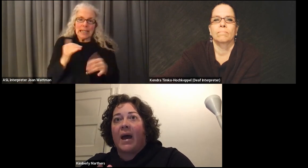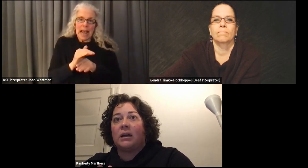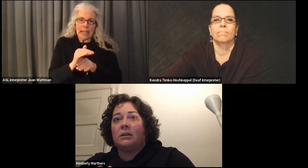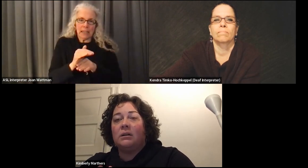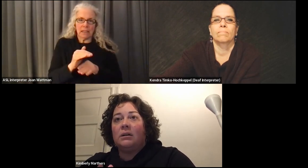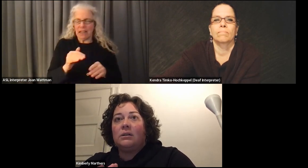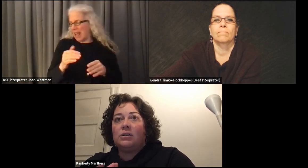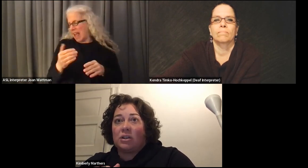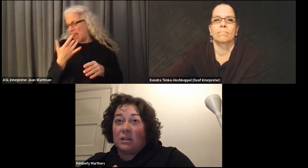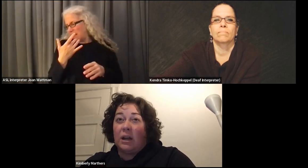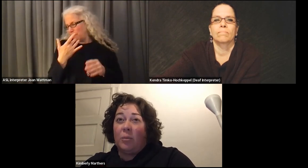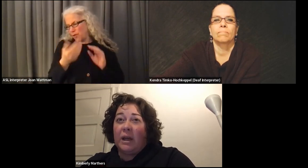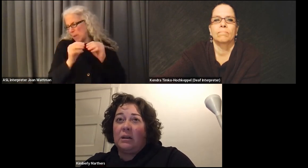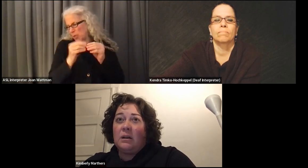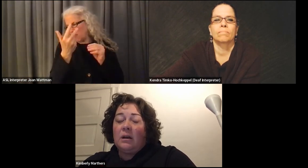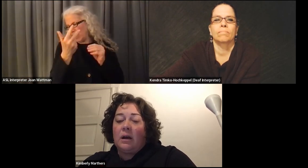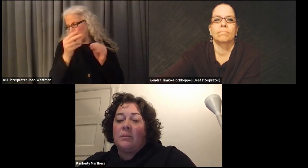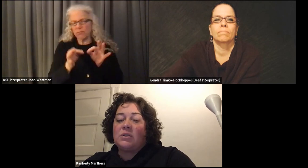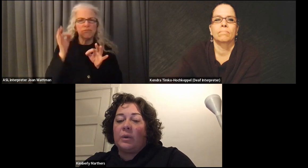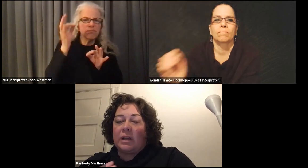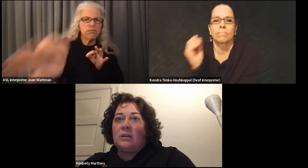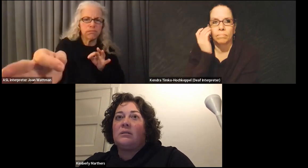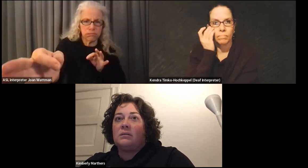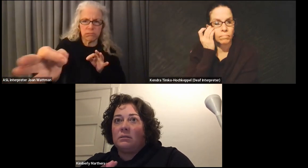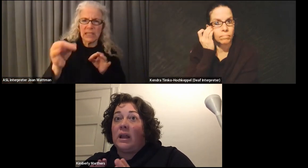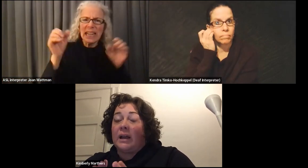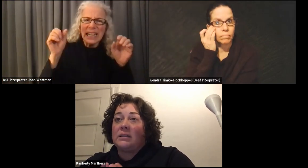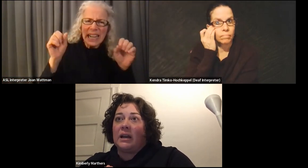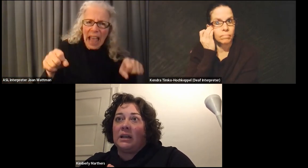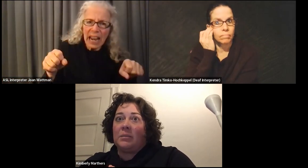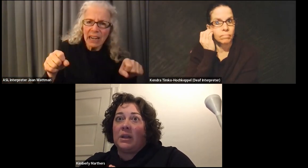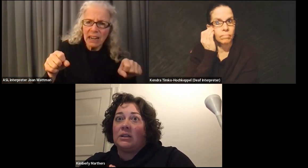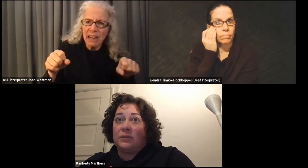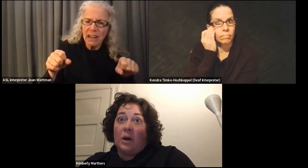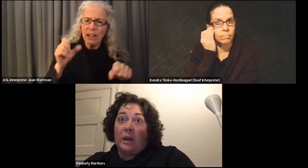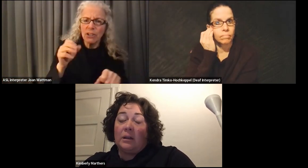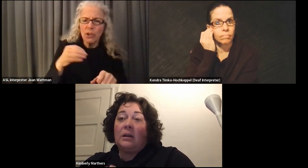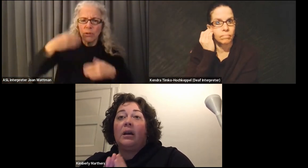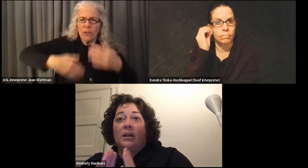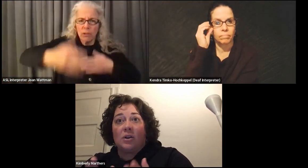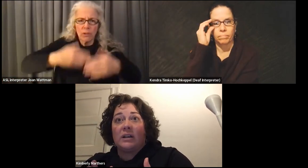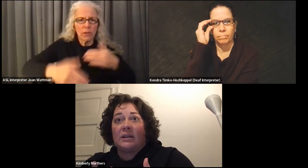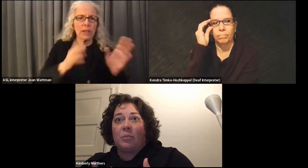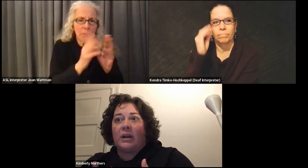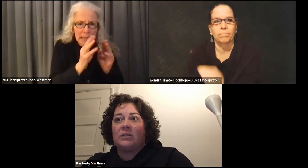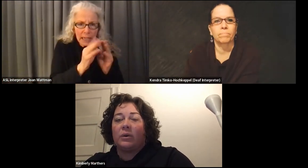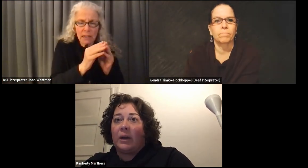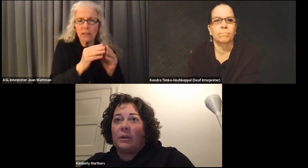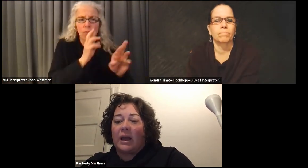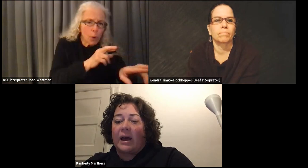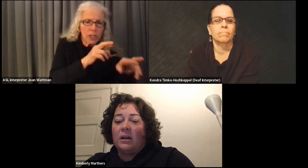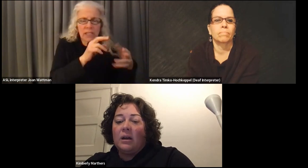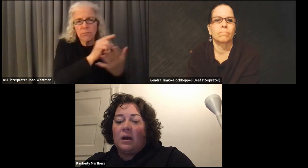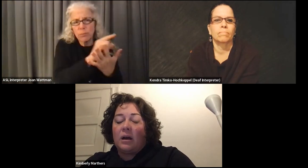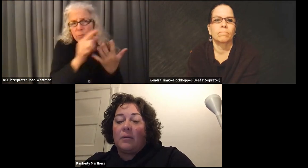that back just a little bit, so we can, like I said, keep things flowing. And as long as everybody is okay